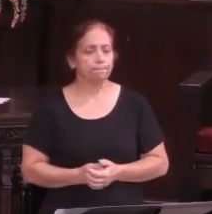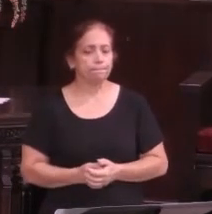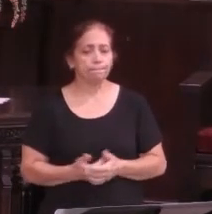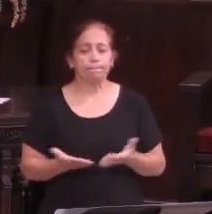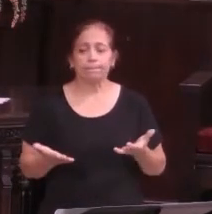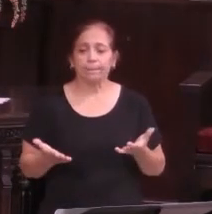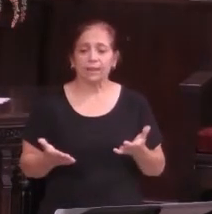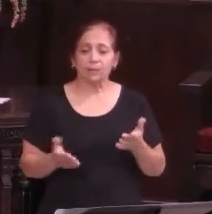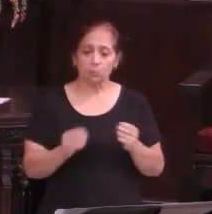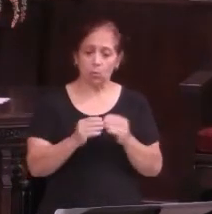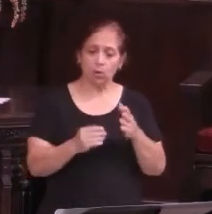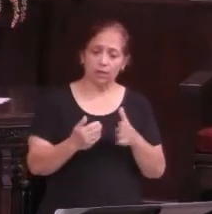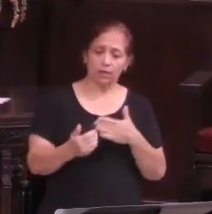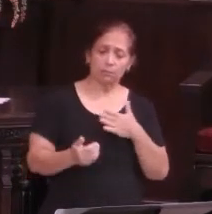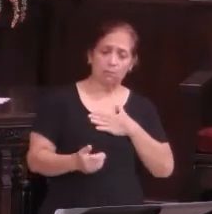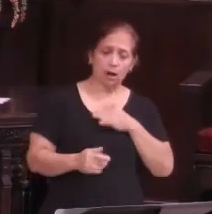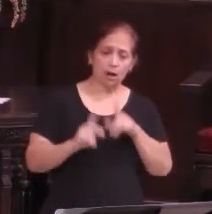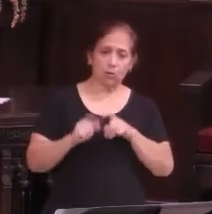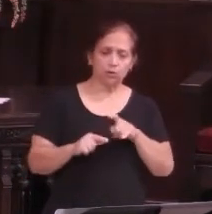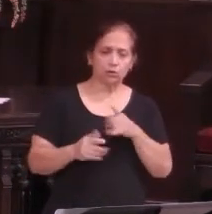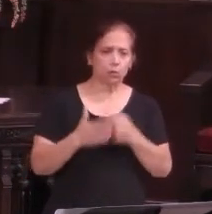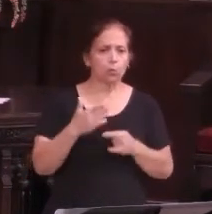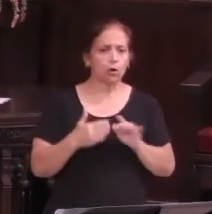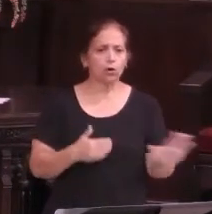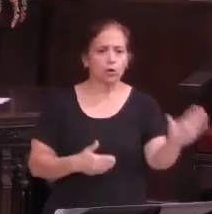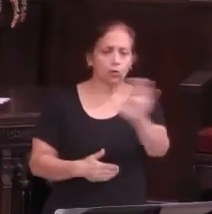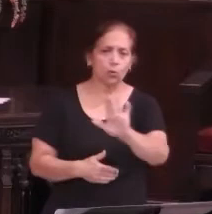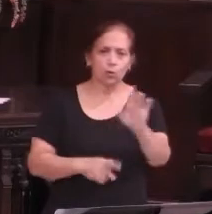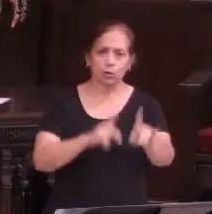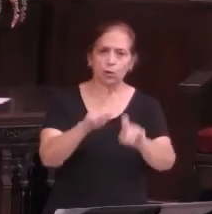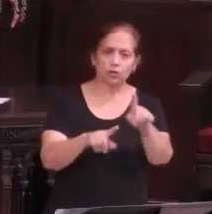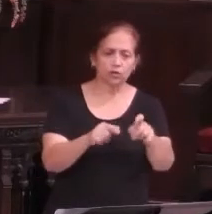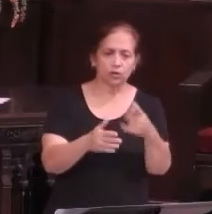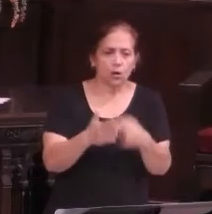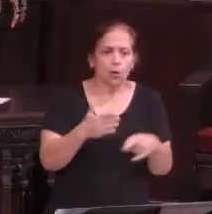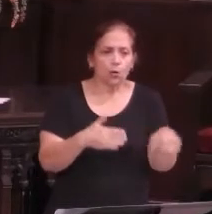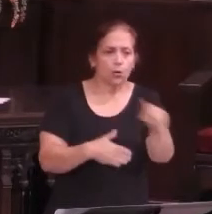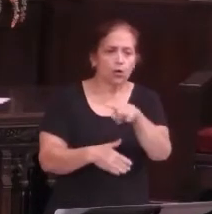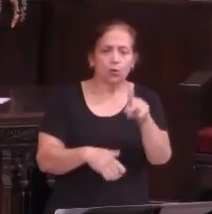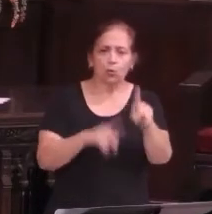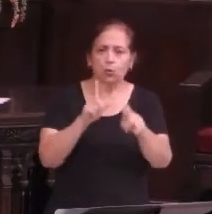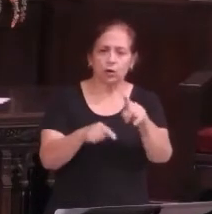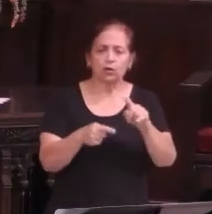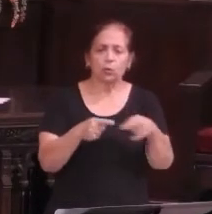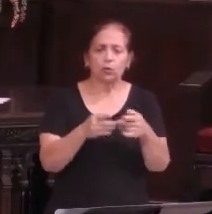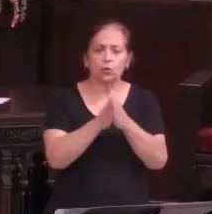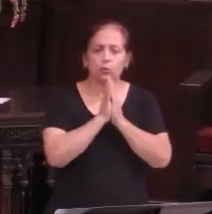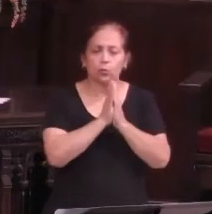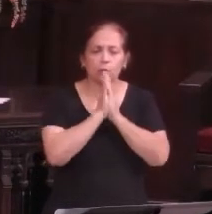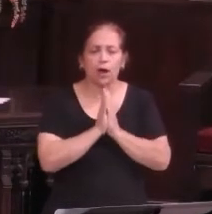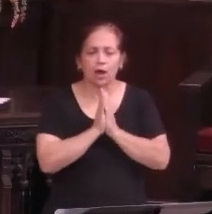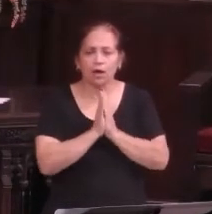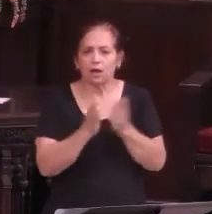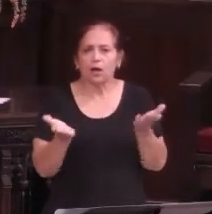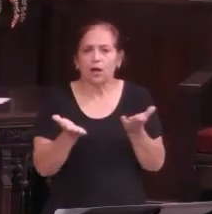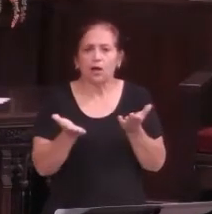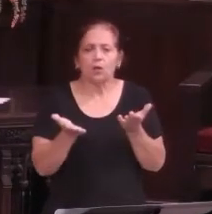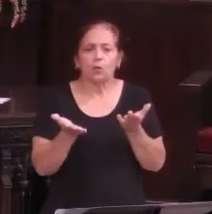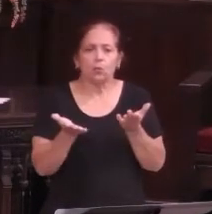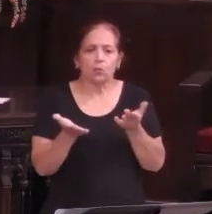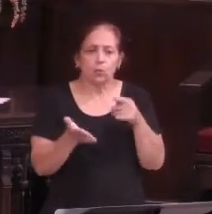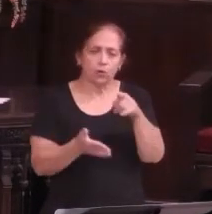But more than my questions, what are yours? What are you questioning? When you pray, what do